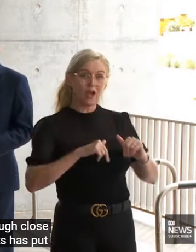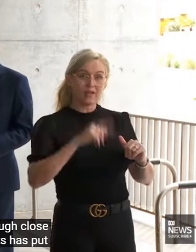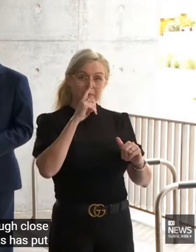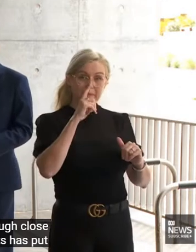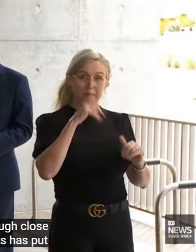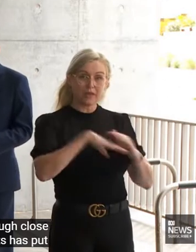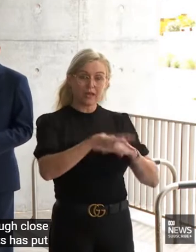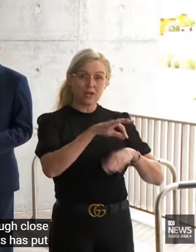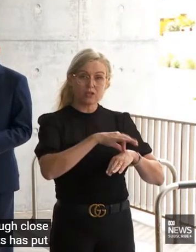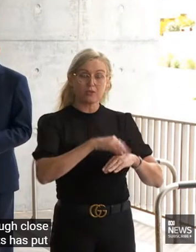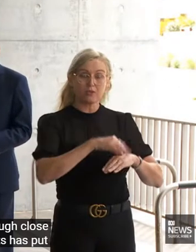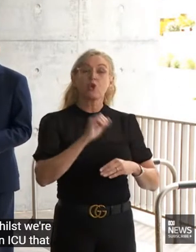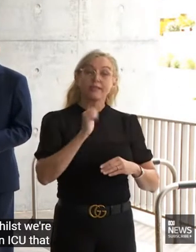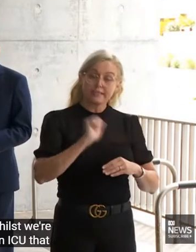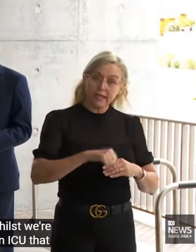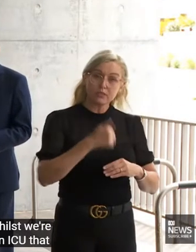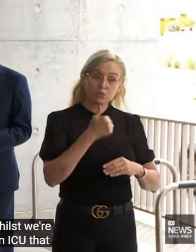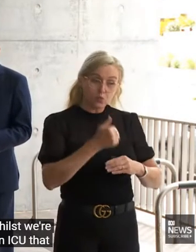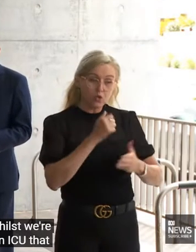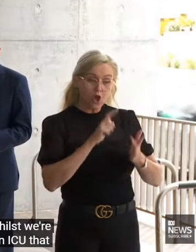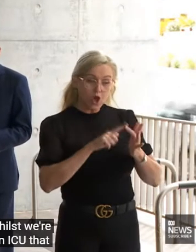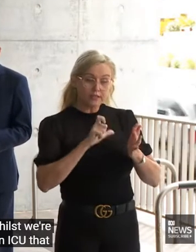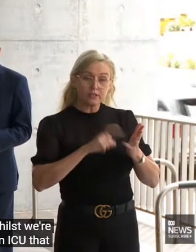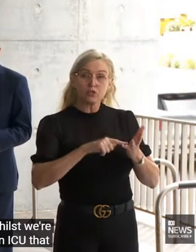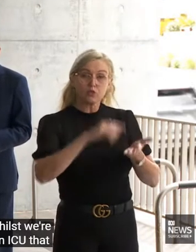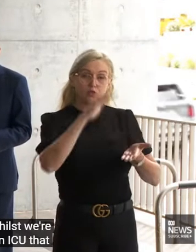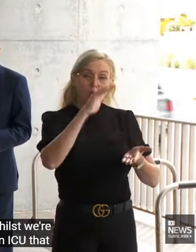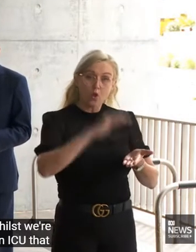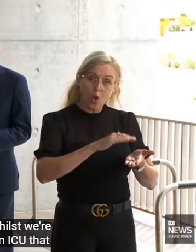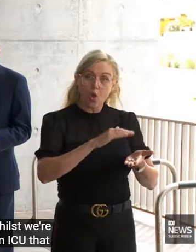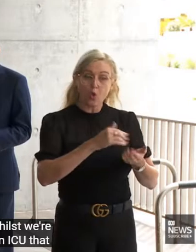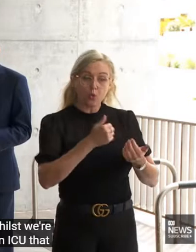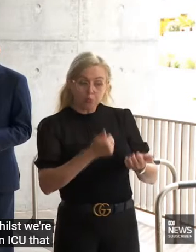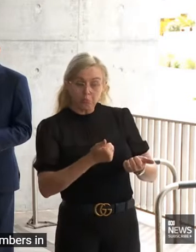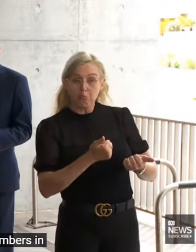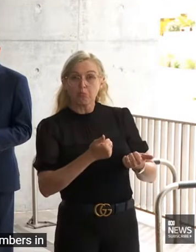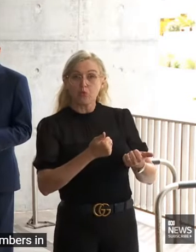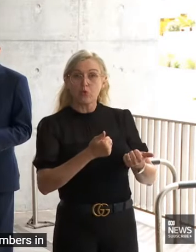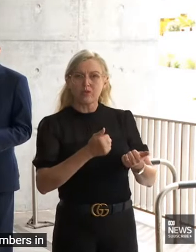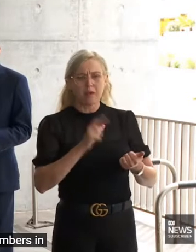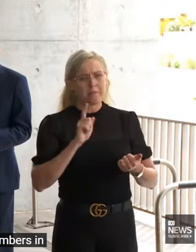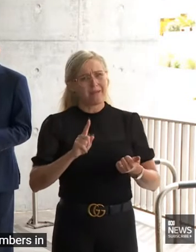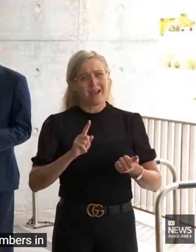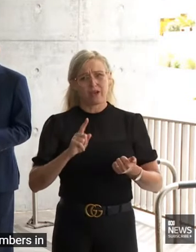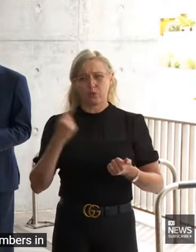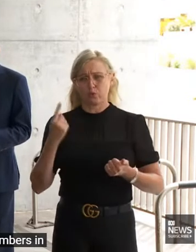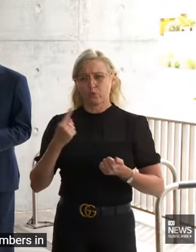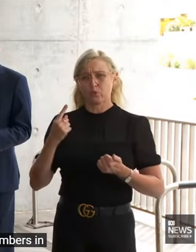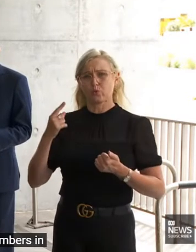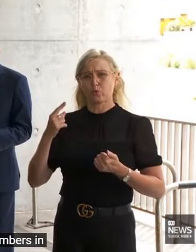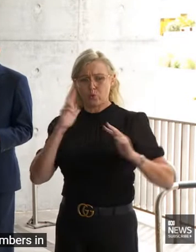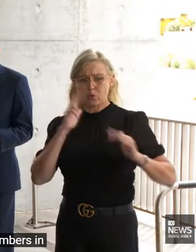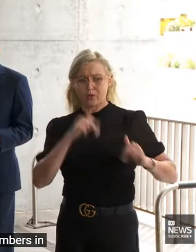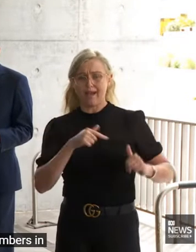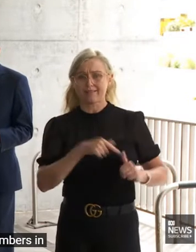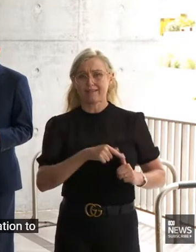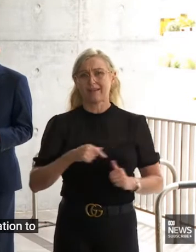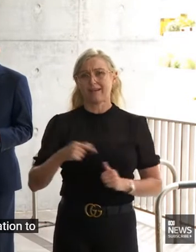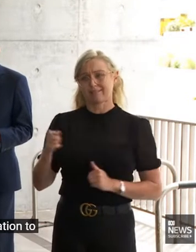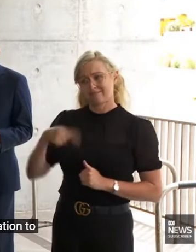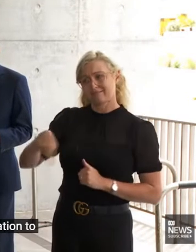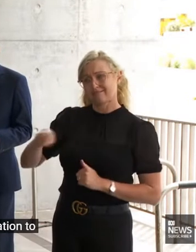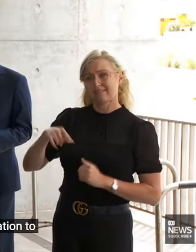low numbers in ICU, or very manageable numbers in ICU, it's more in relation to